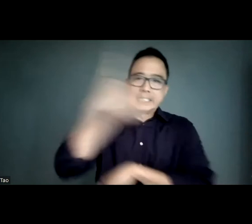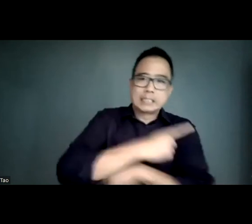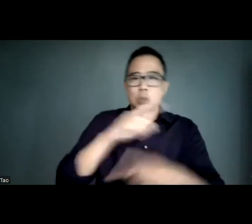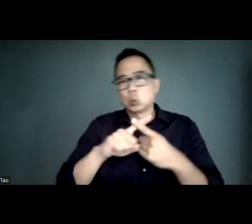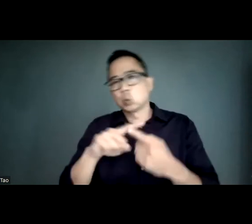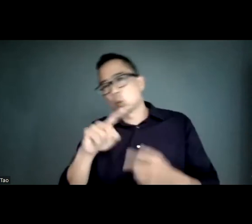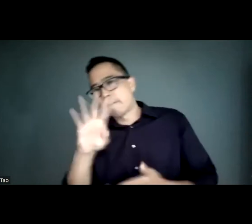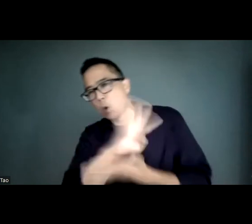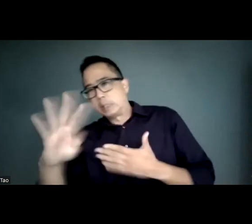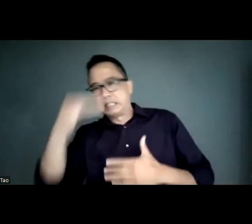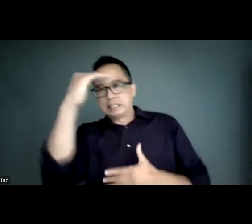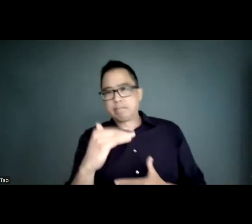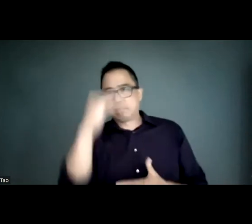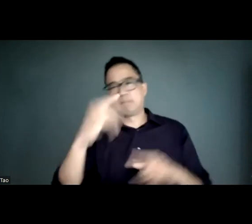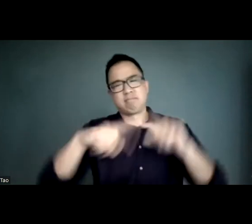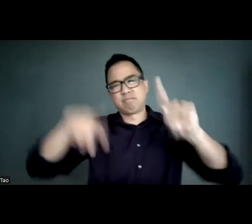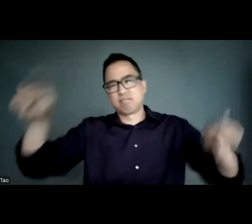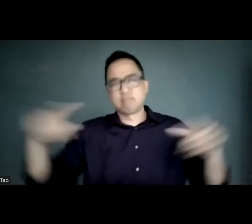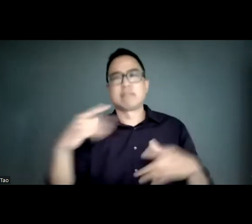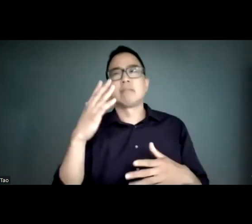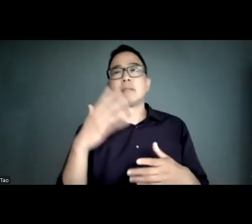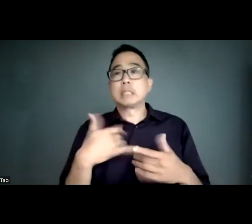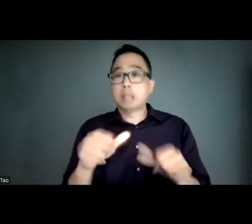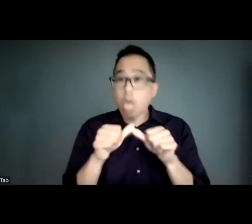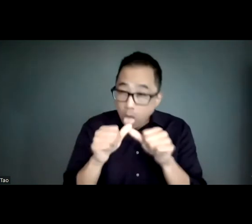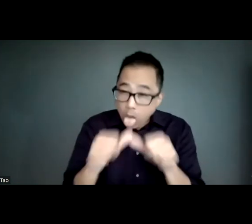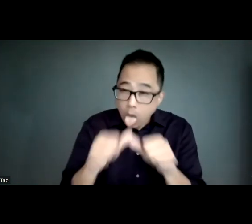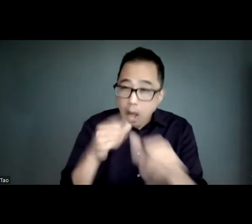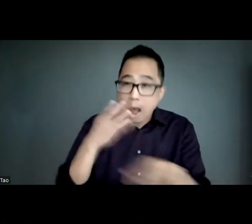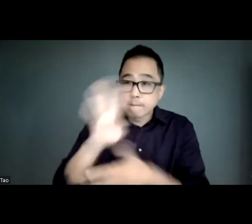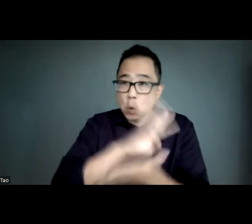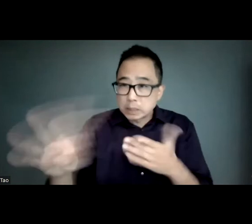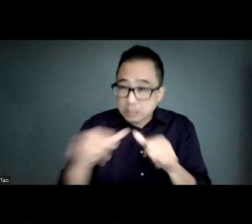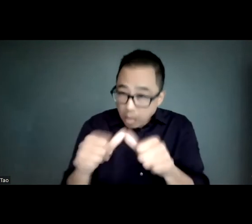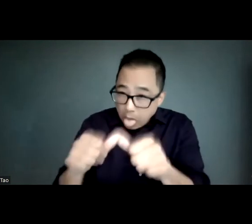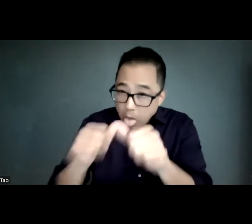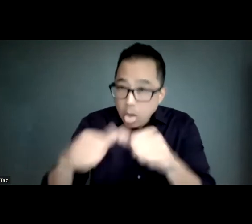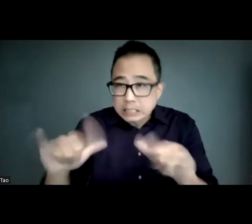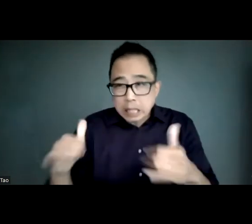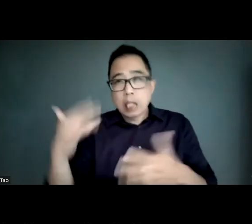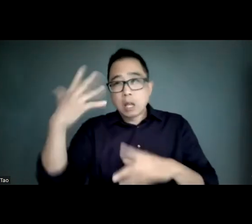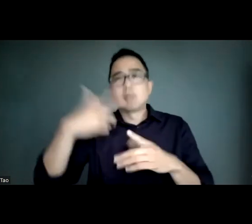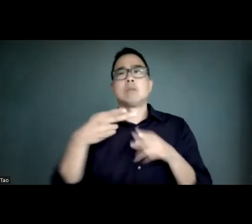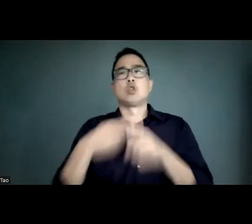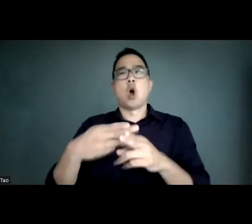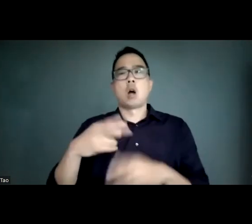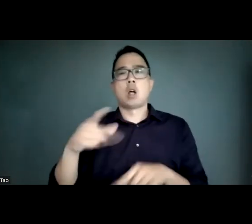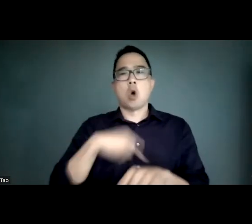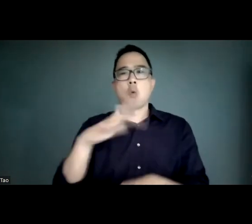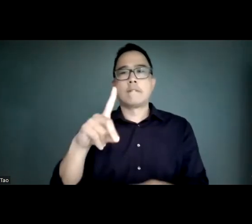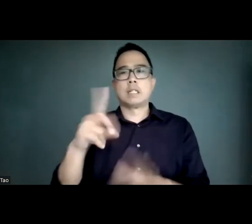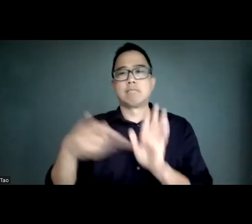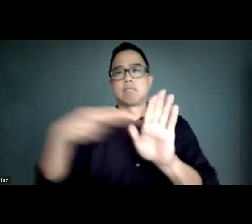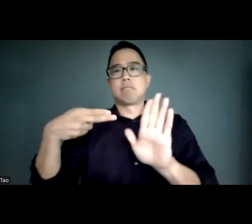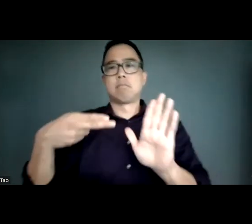general, those symptoms will go away within 1 or 2 weeks. If you're